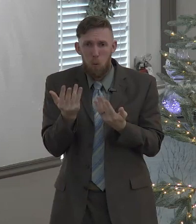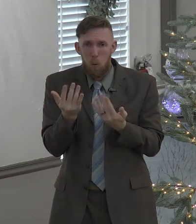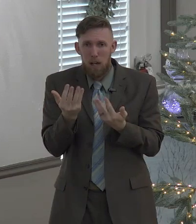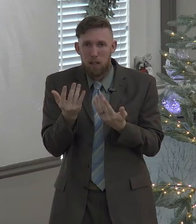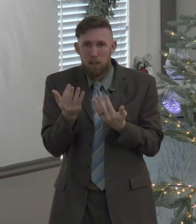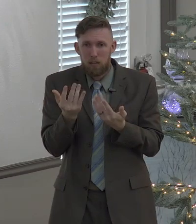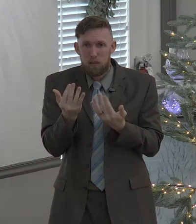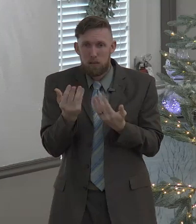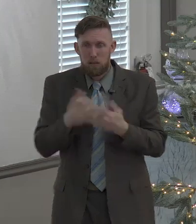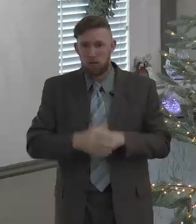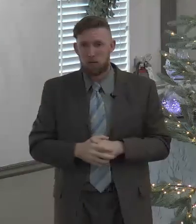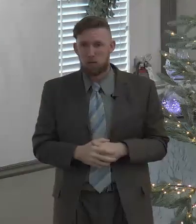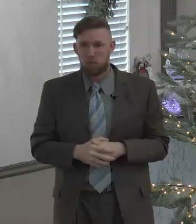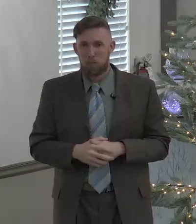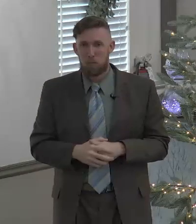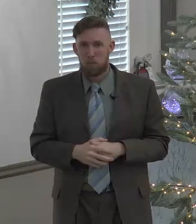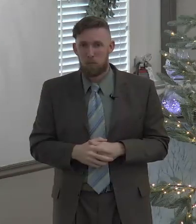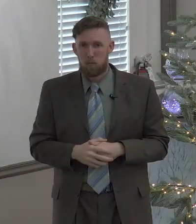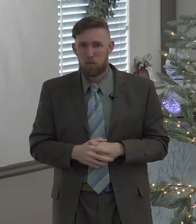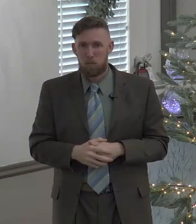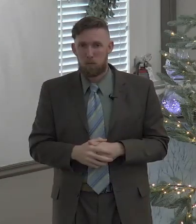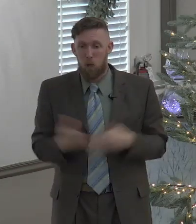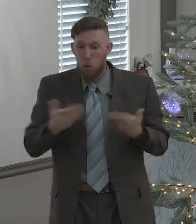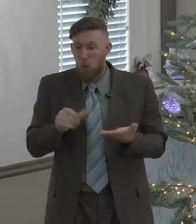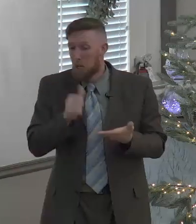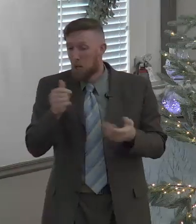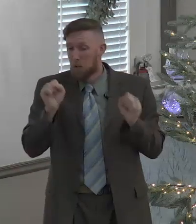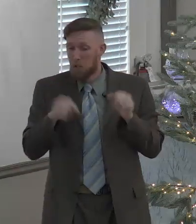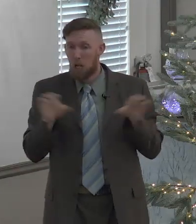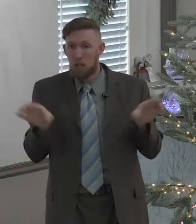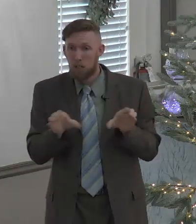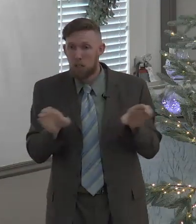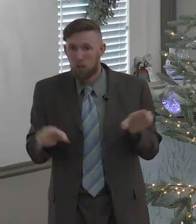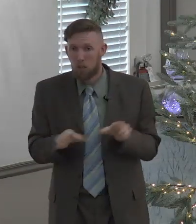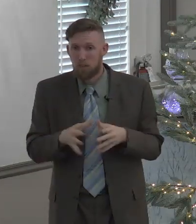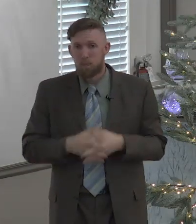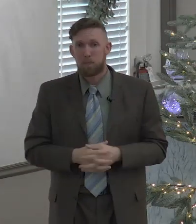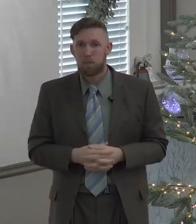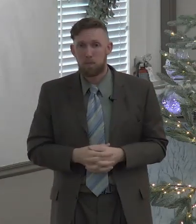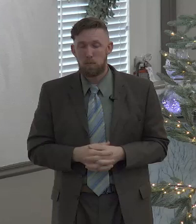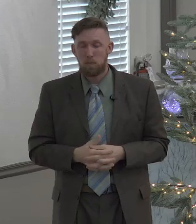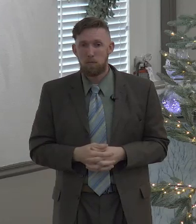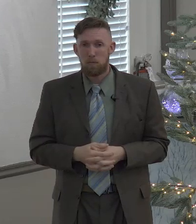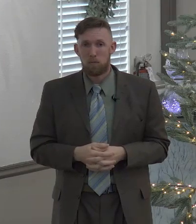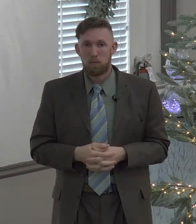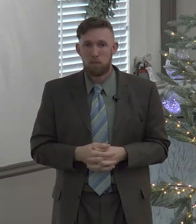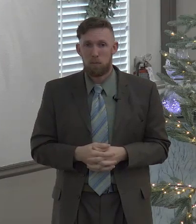But here Jairus is, and he's just waiting. Because what else can he do?